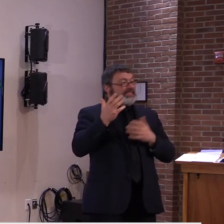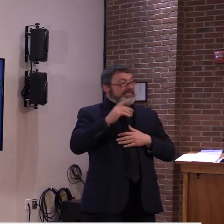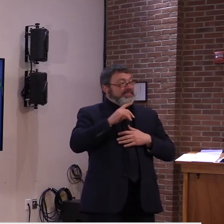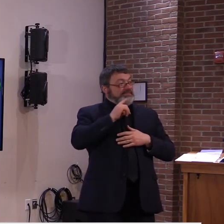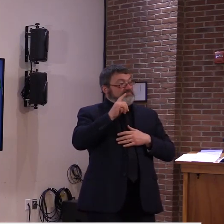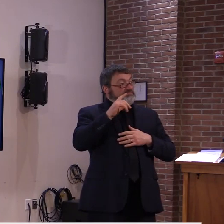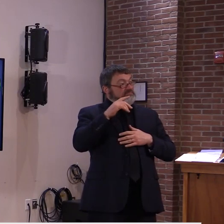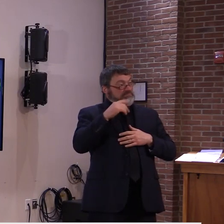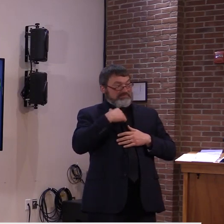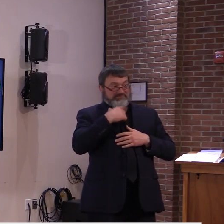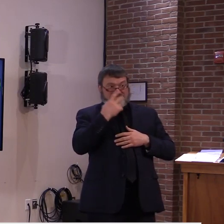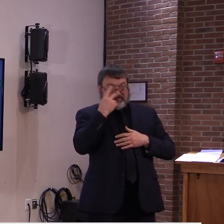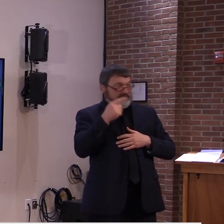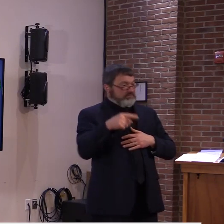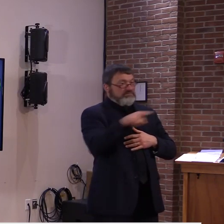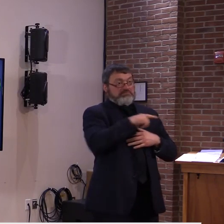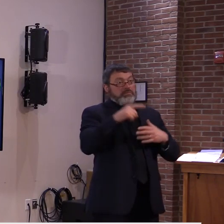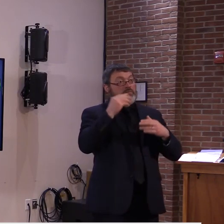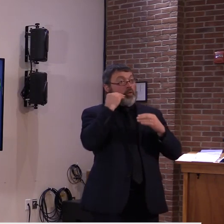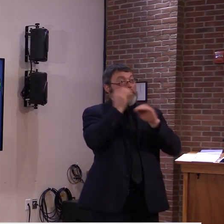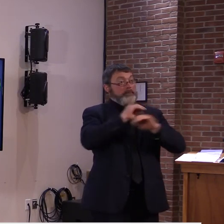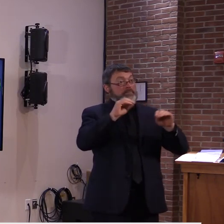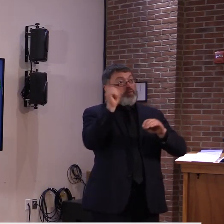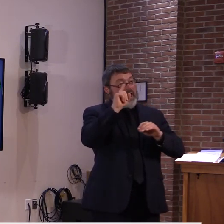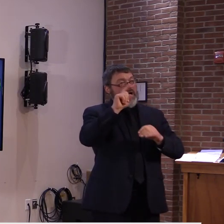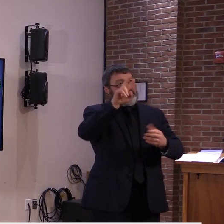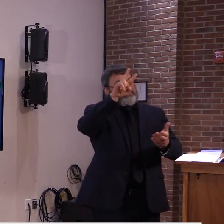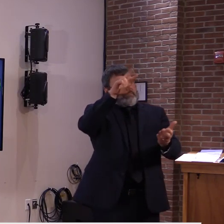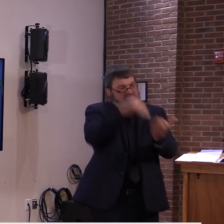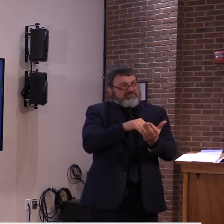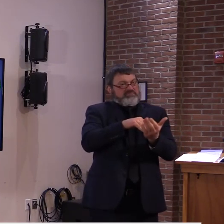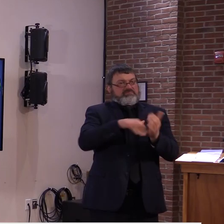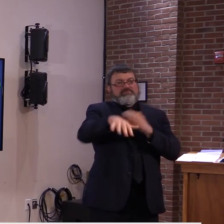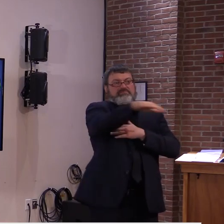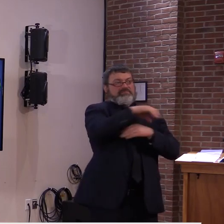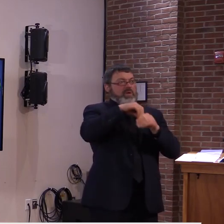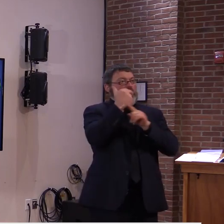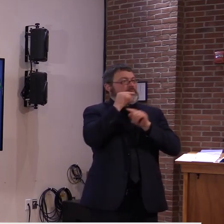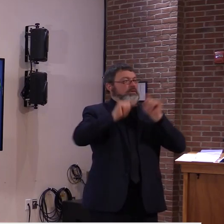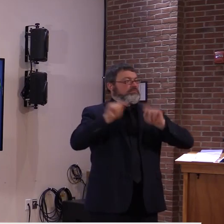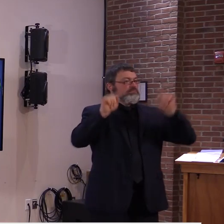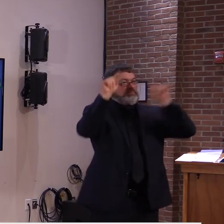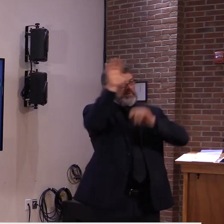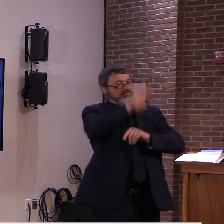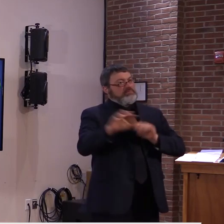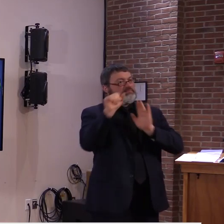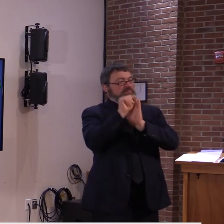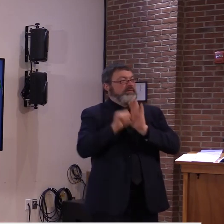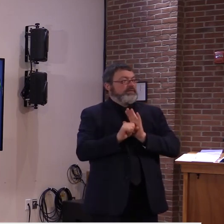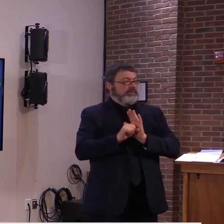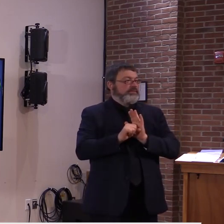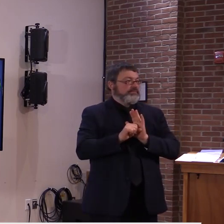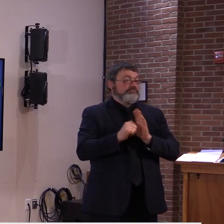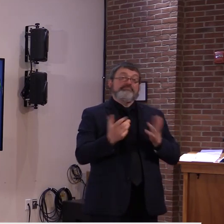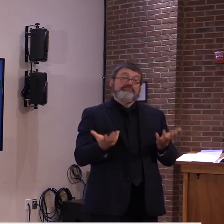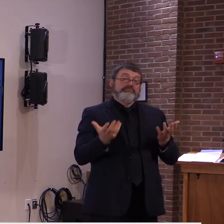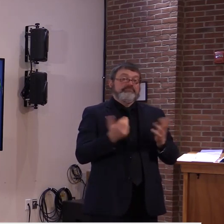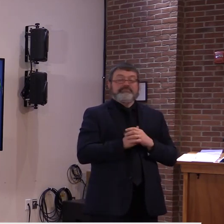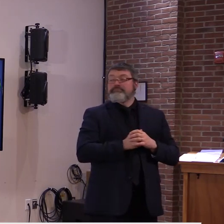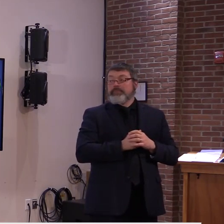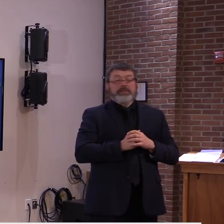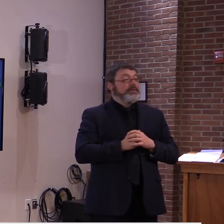to get up. So I would presume through the winter months we're going to have a fairly significant amount of people, maybe even